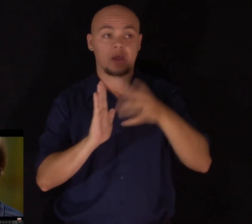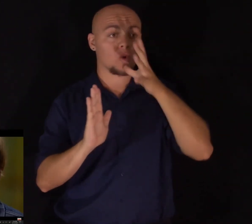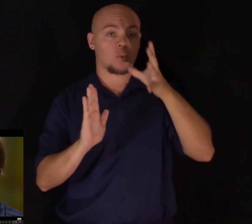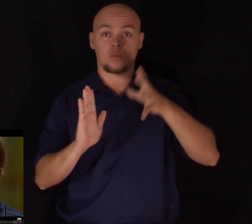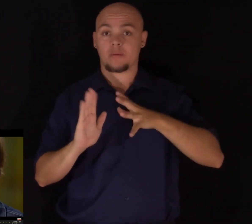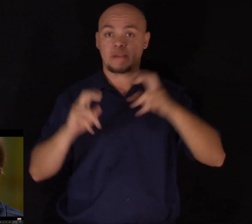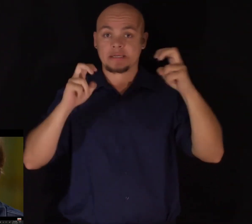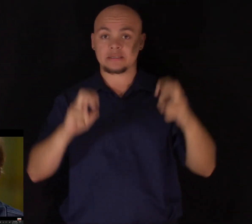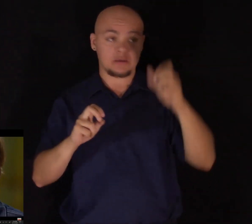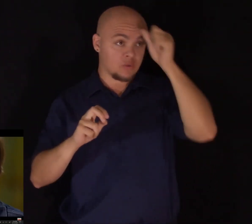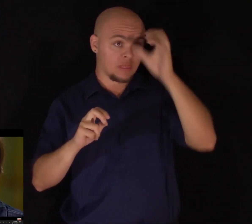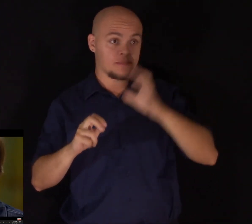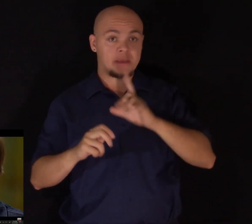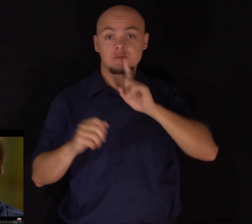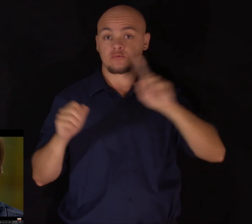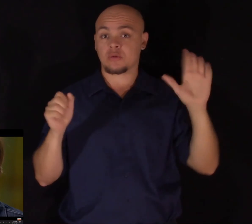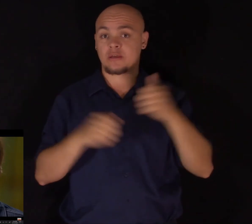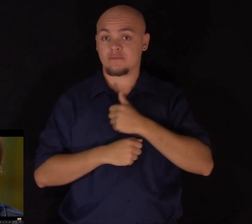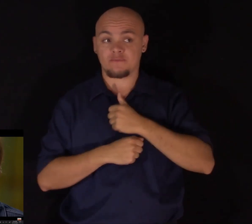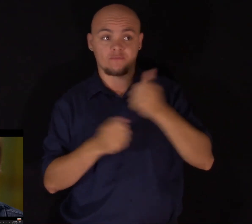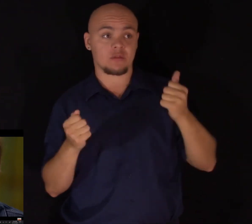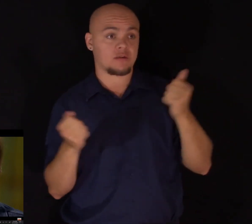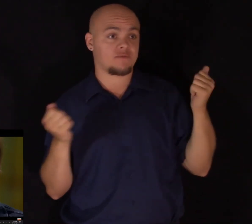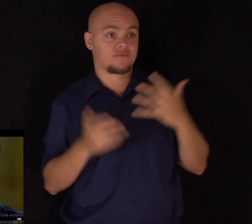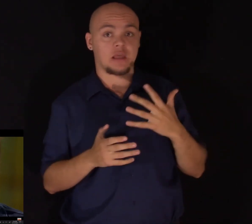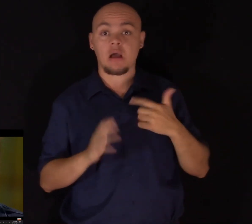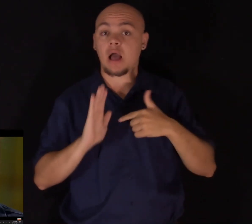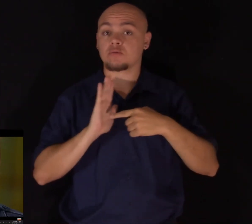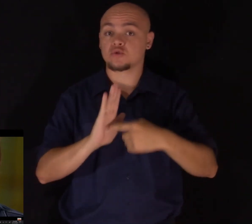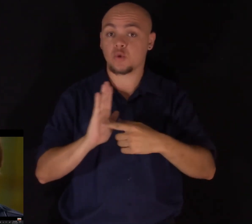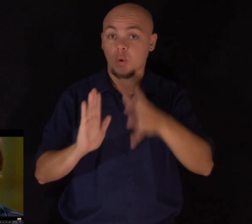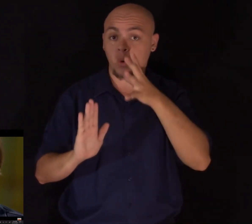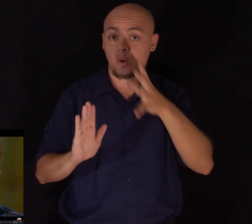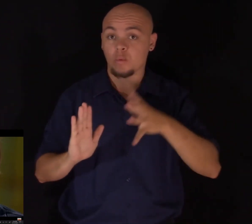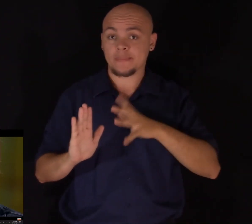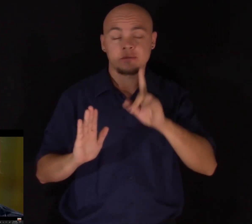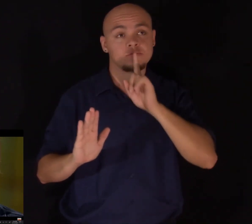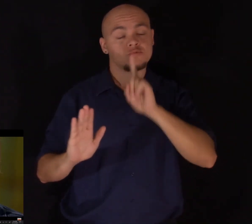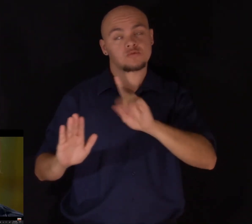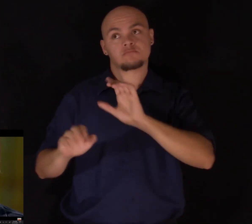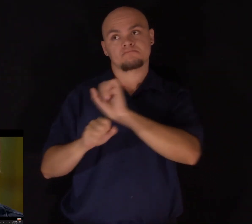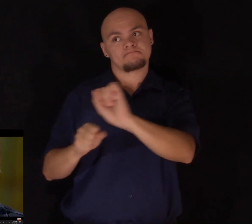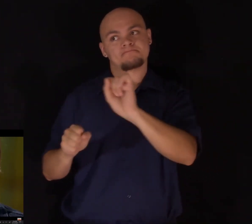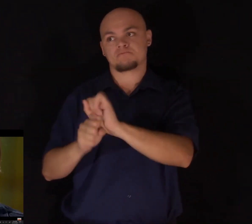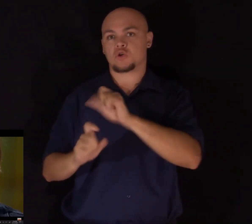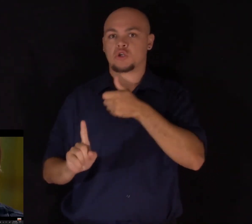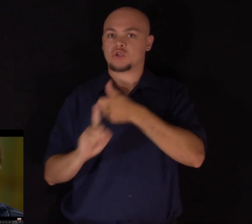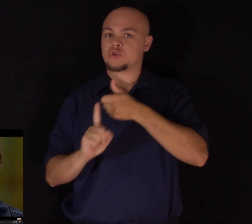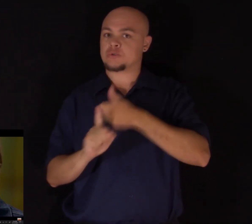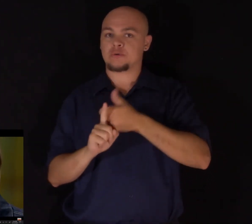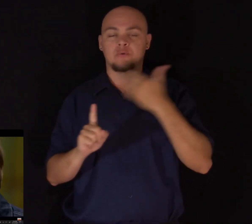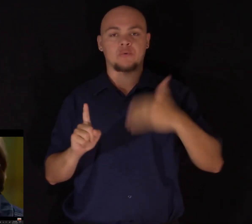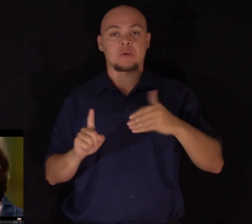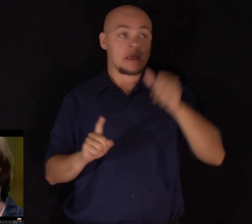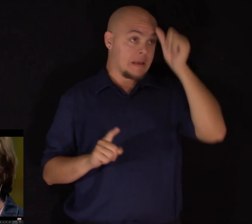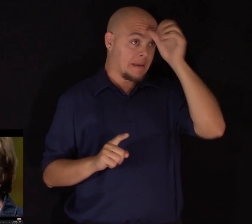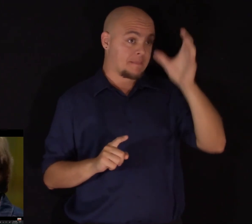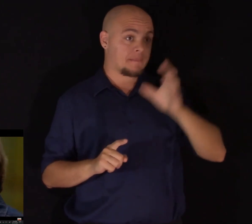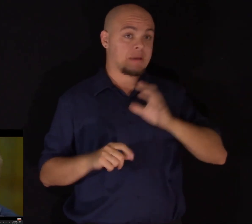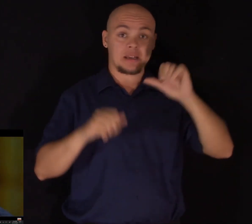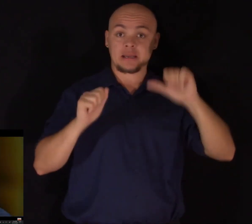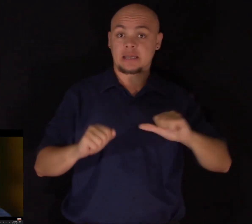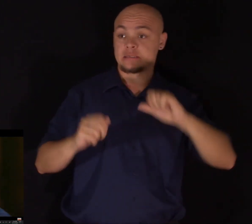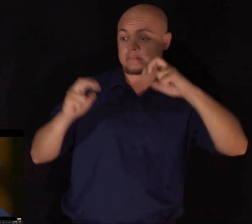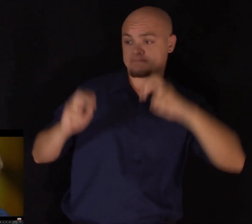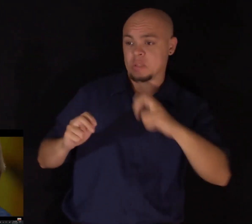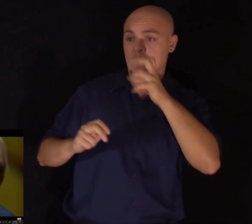sit with a man in real vulnerability and fear, I'll show you a woman who's done incredible work. You show me a man who can sit with a